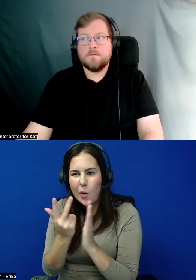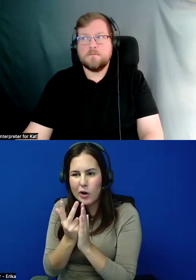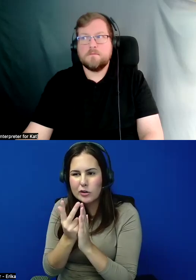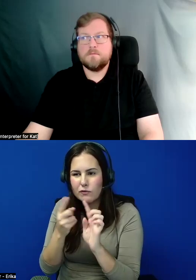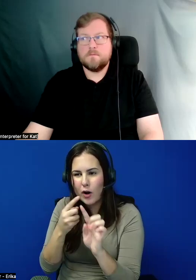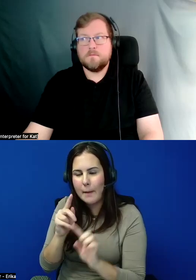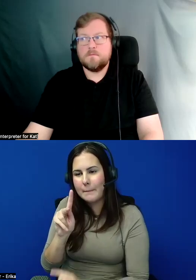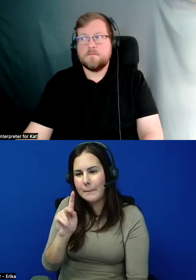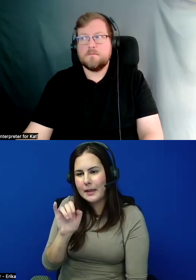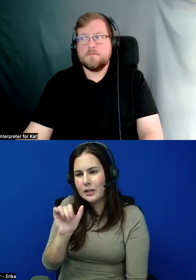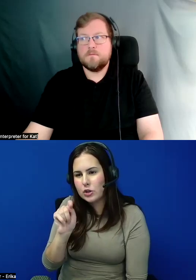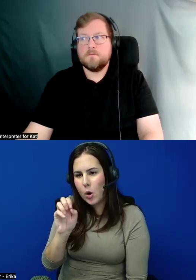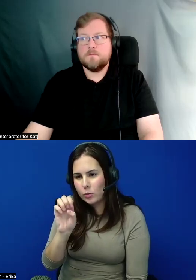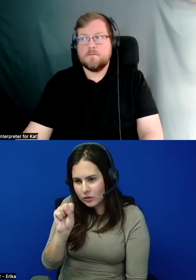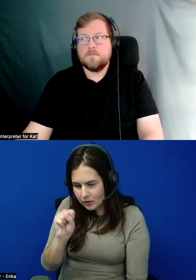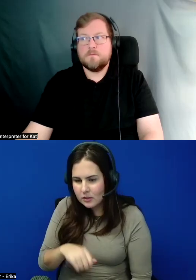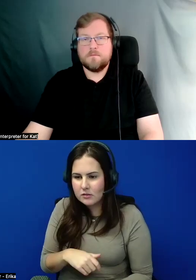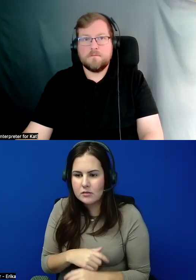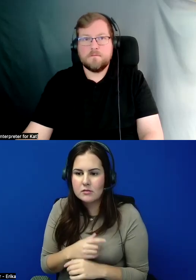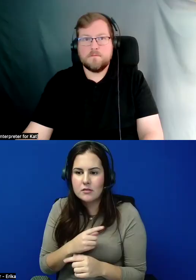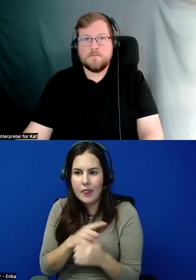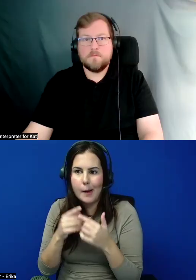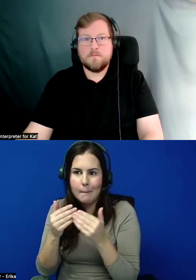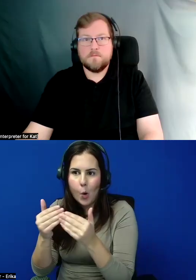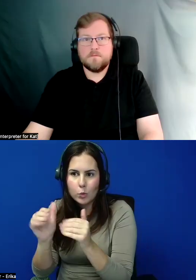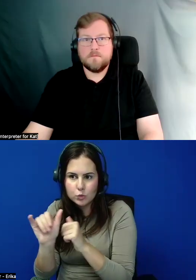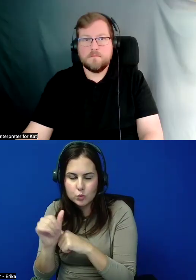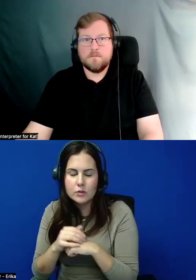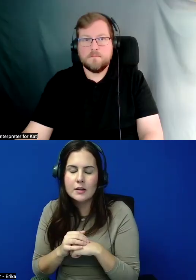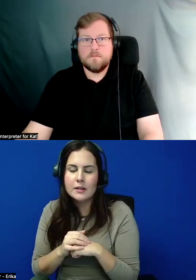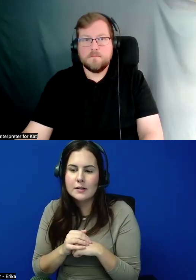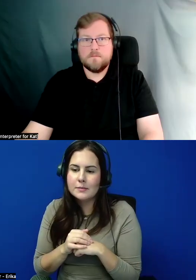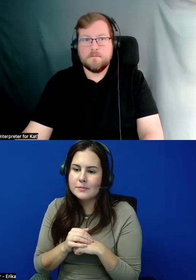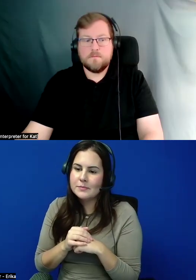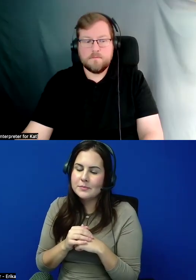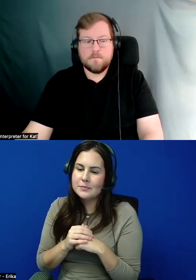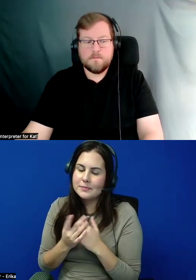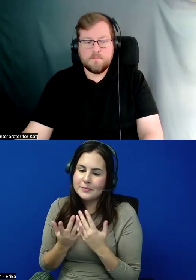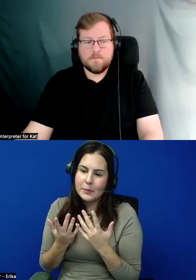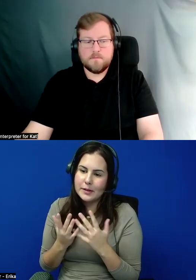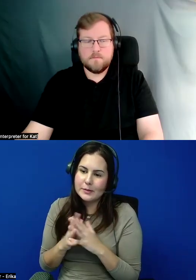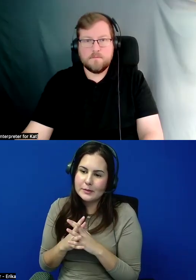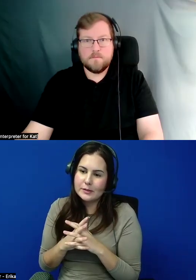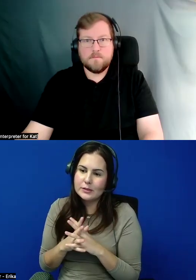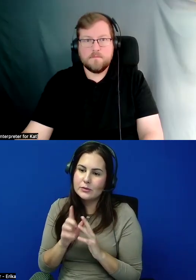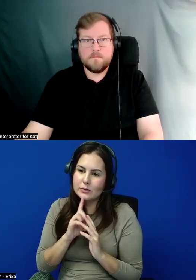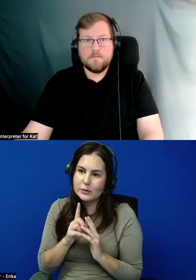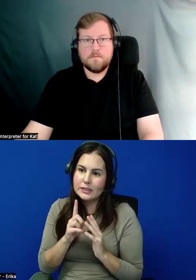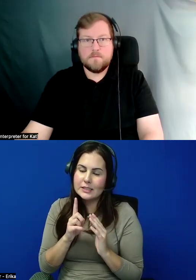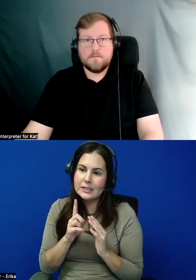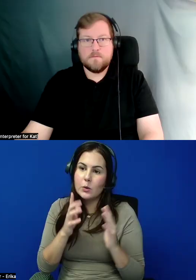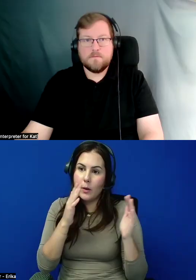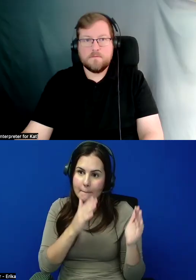half of it along the only road. Um, so we planned a lot around